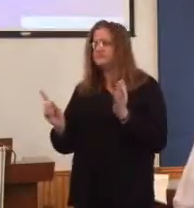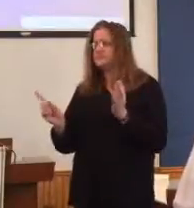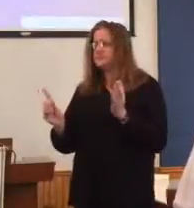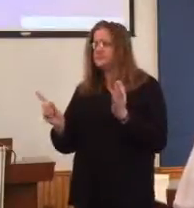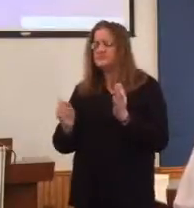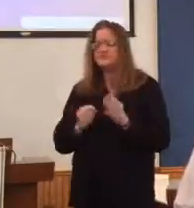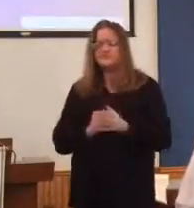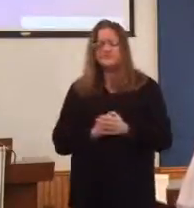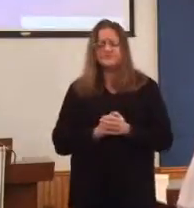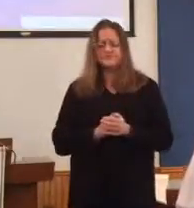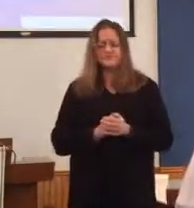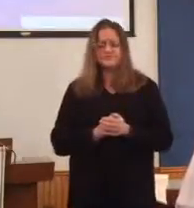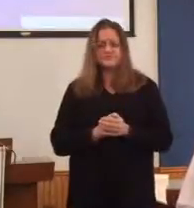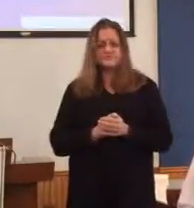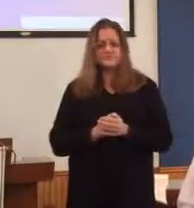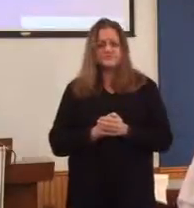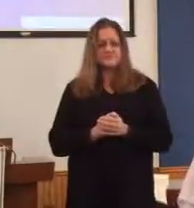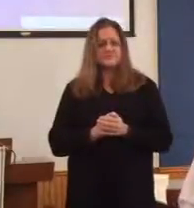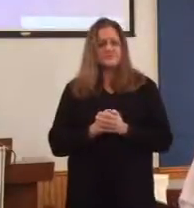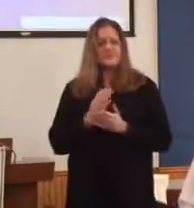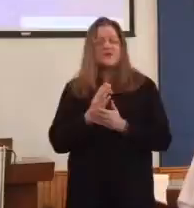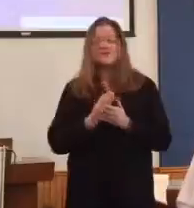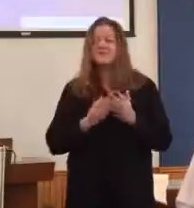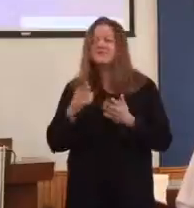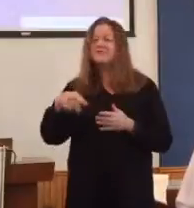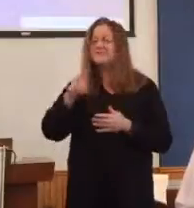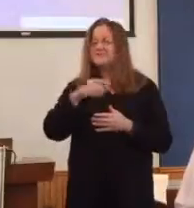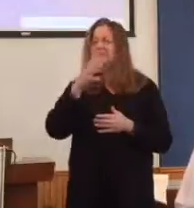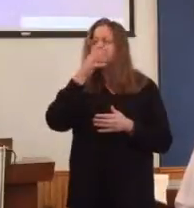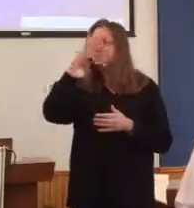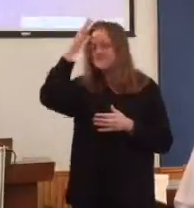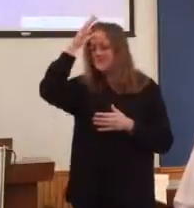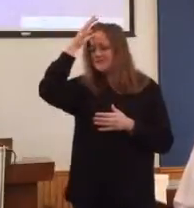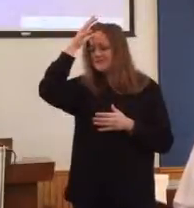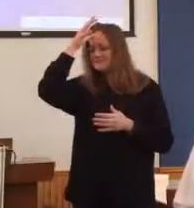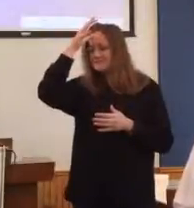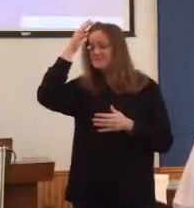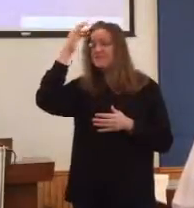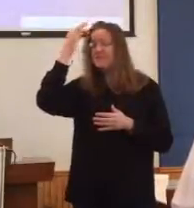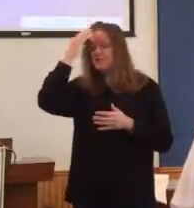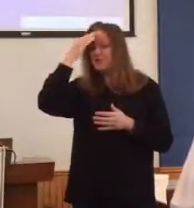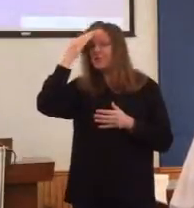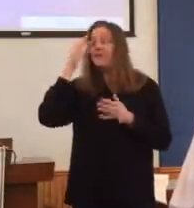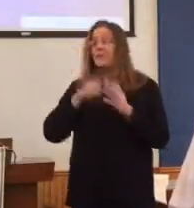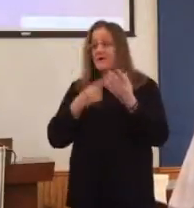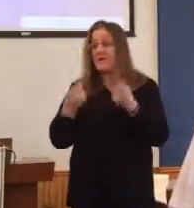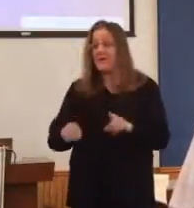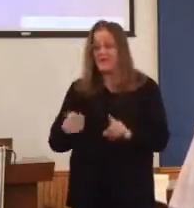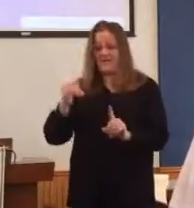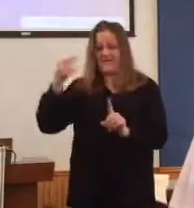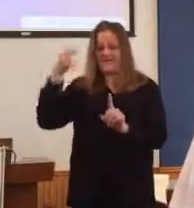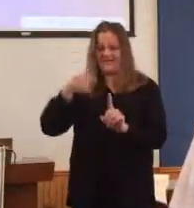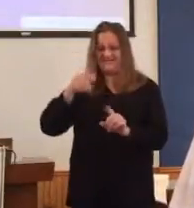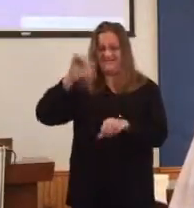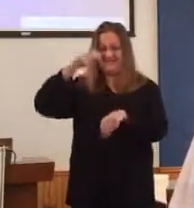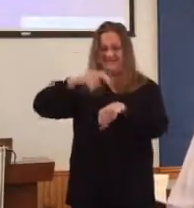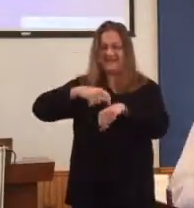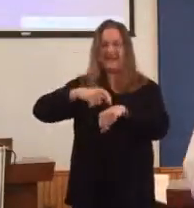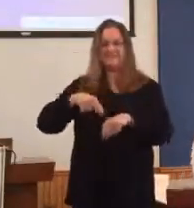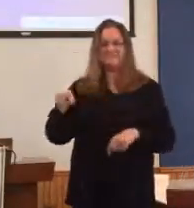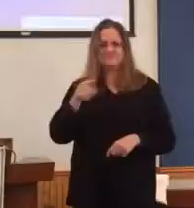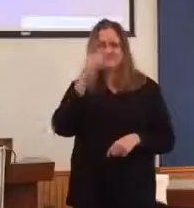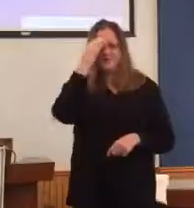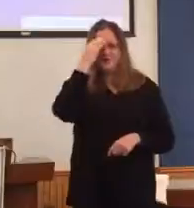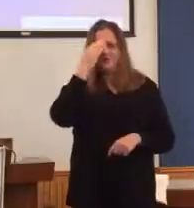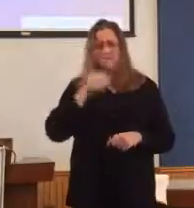Now, those of you who are parents know what went on at this point.